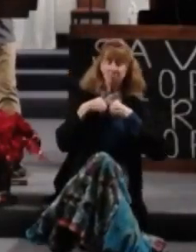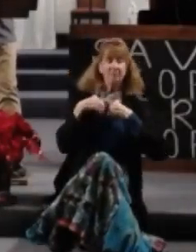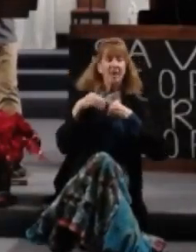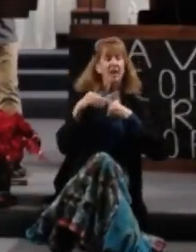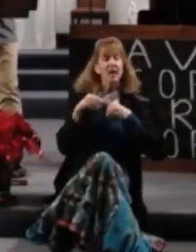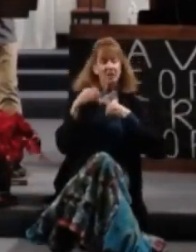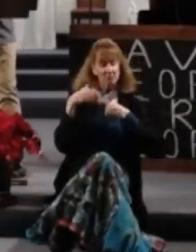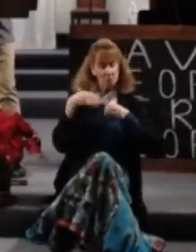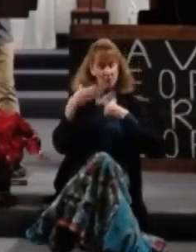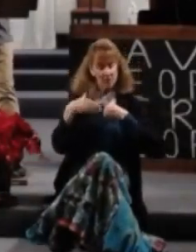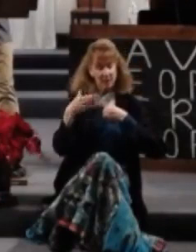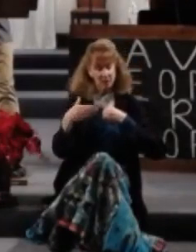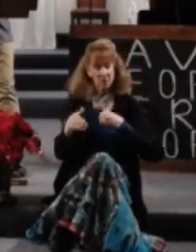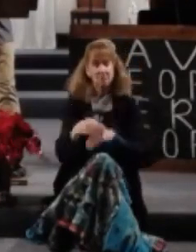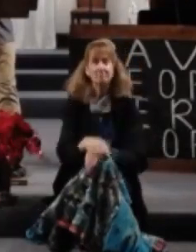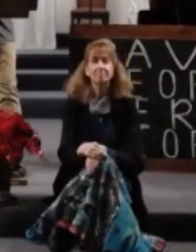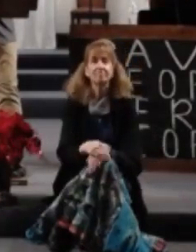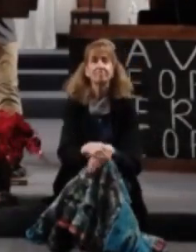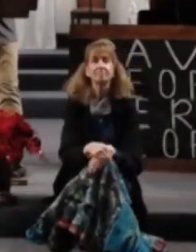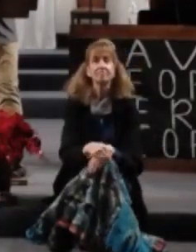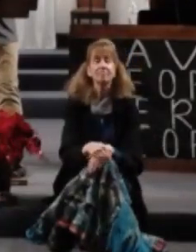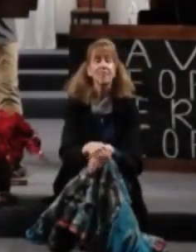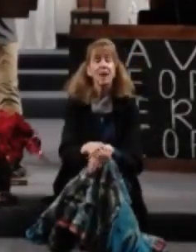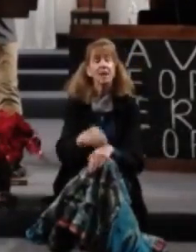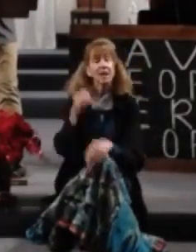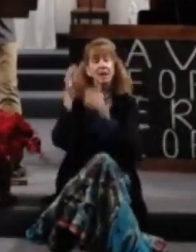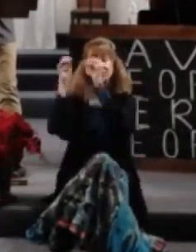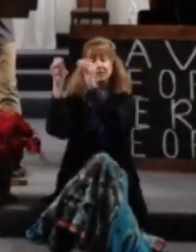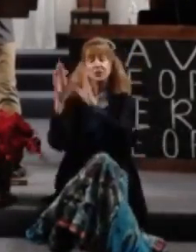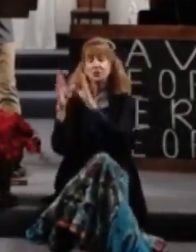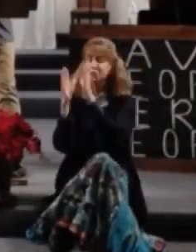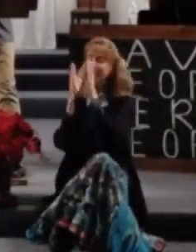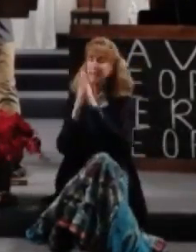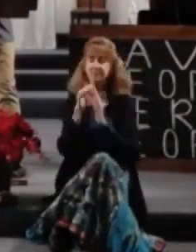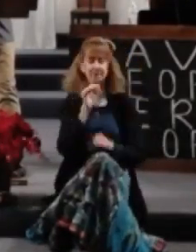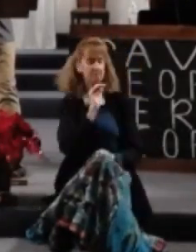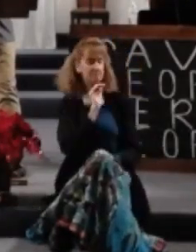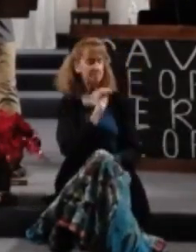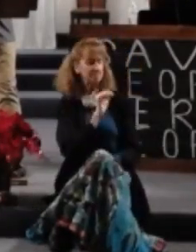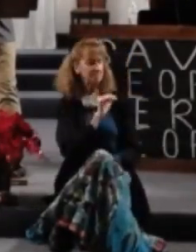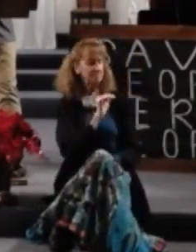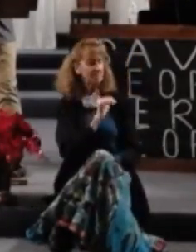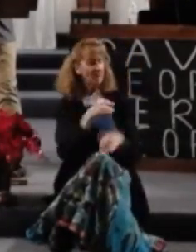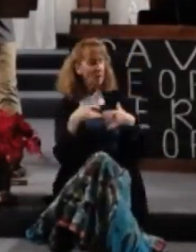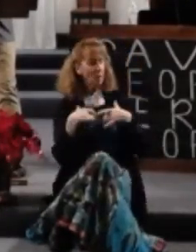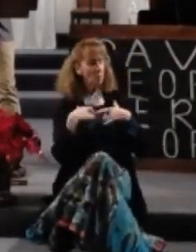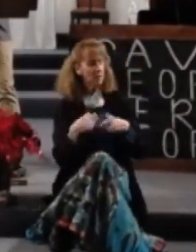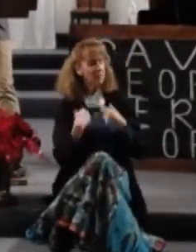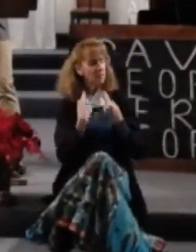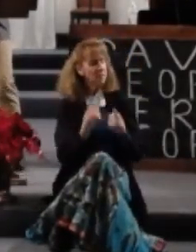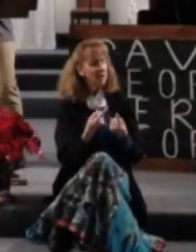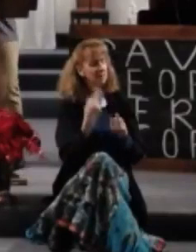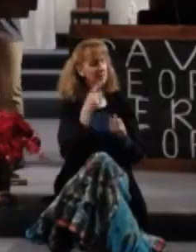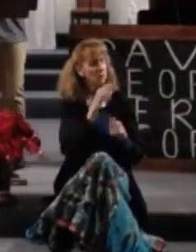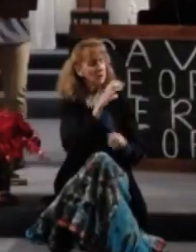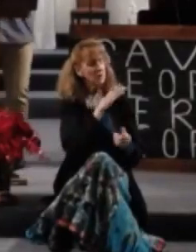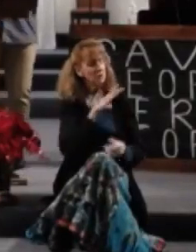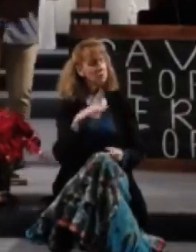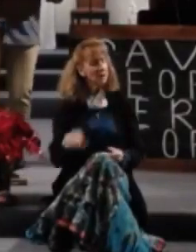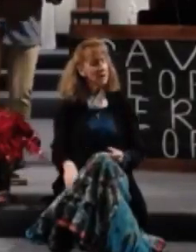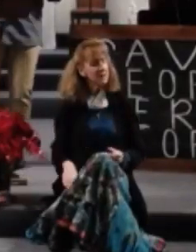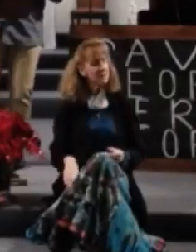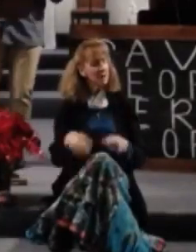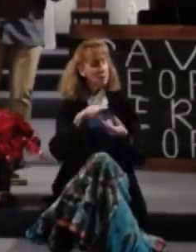while after that, a Christian teacher asked him, "What have you done for Christ since